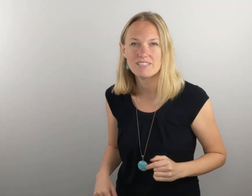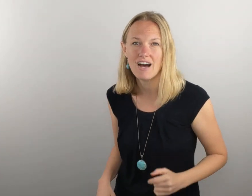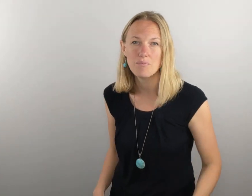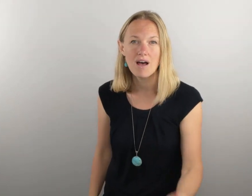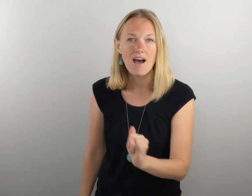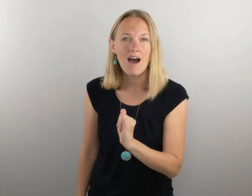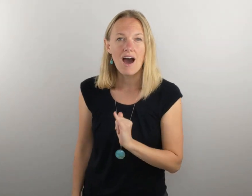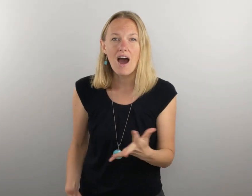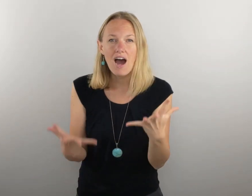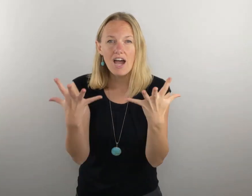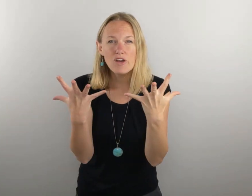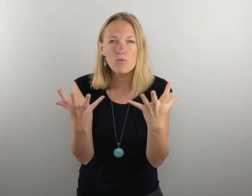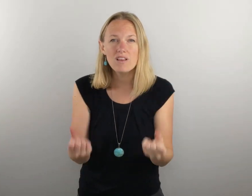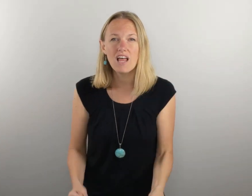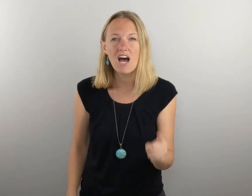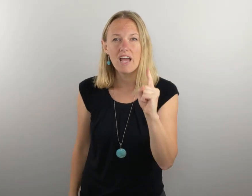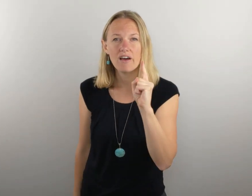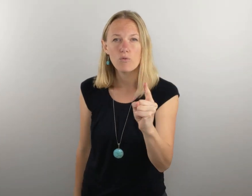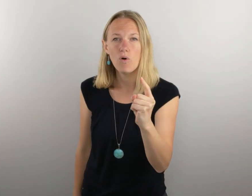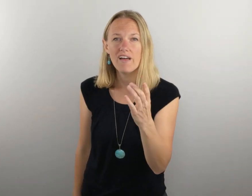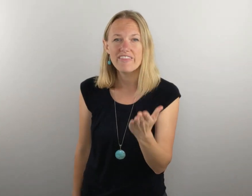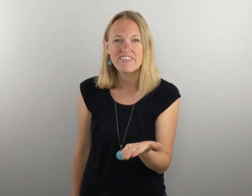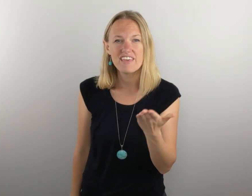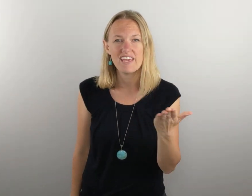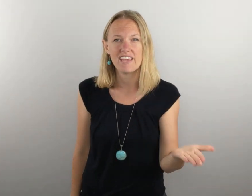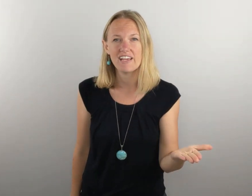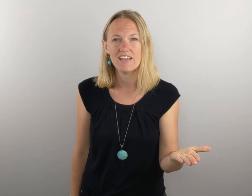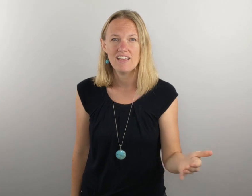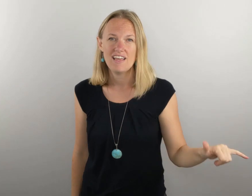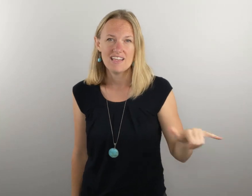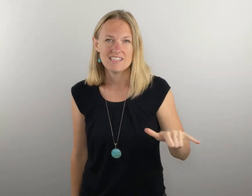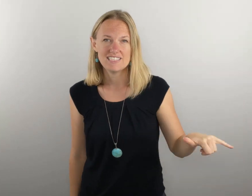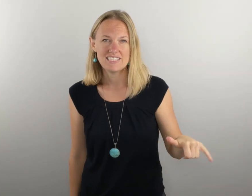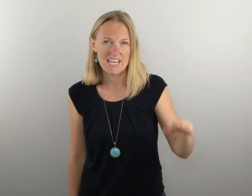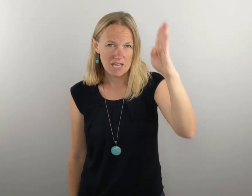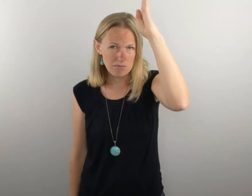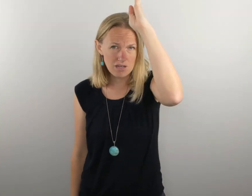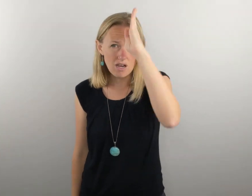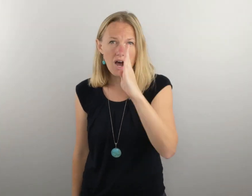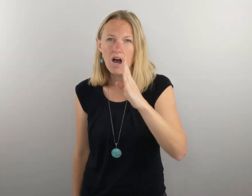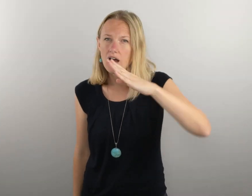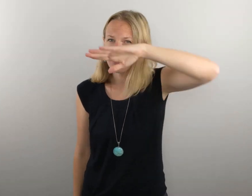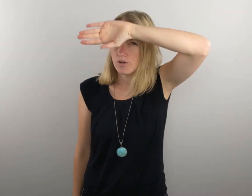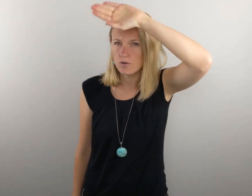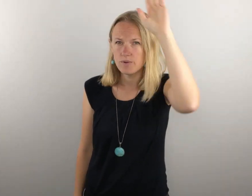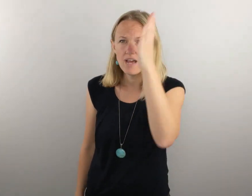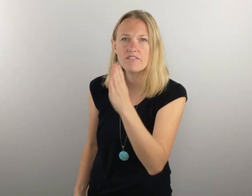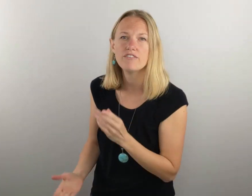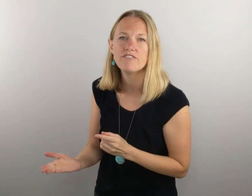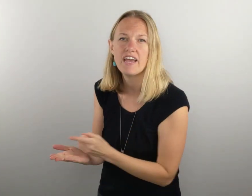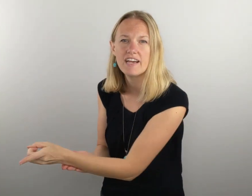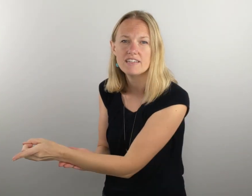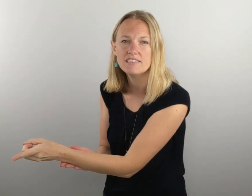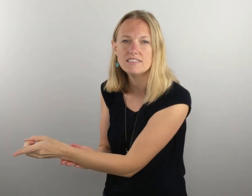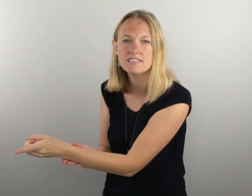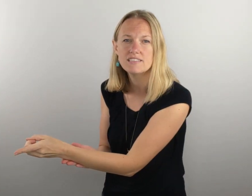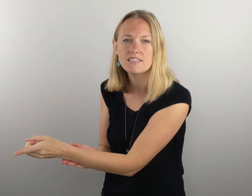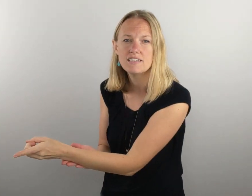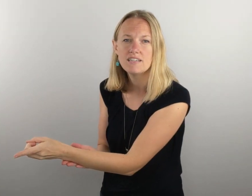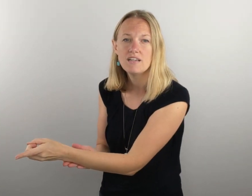top. I rely on one thing, the same God who never fails